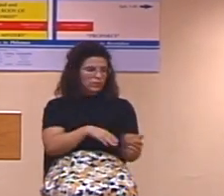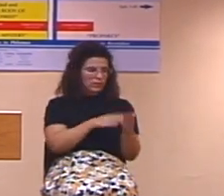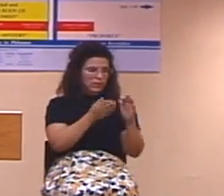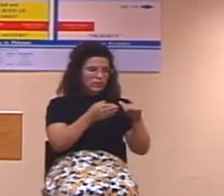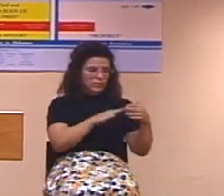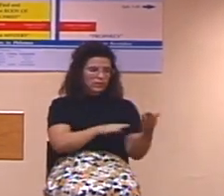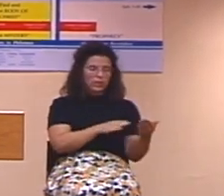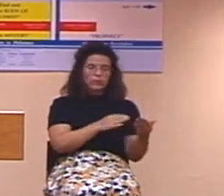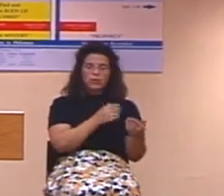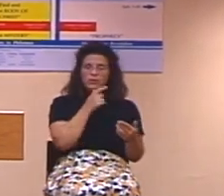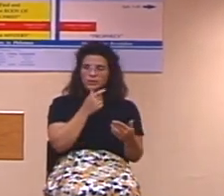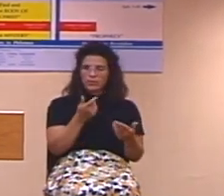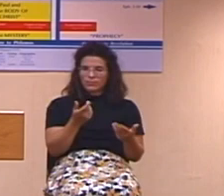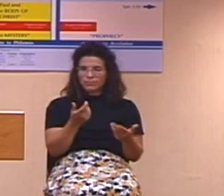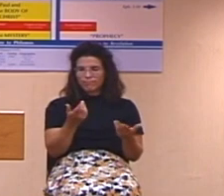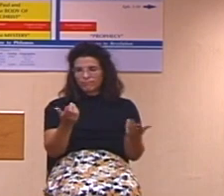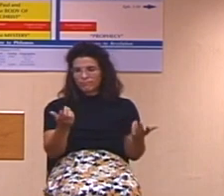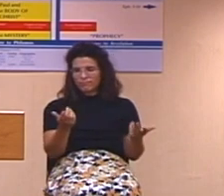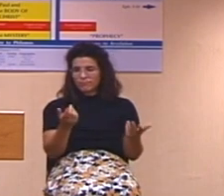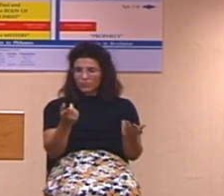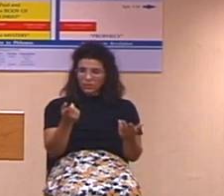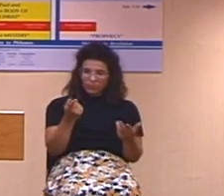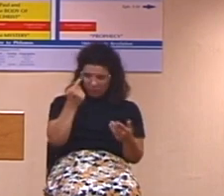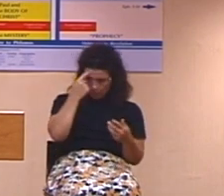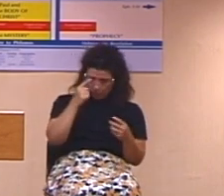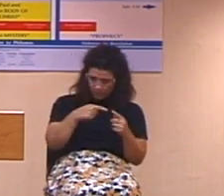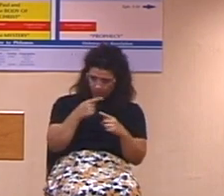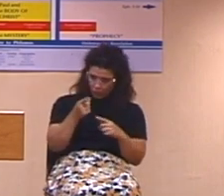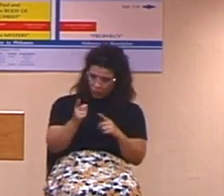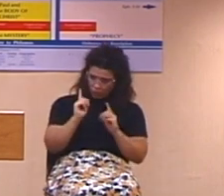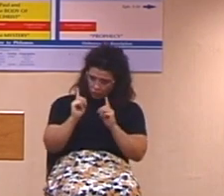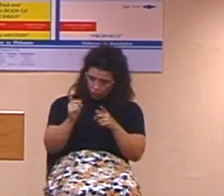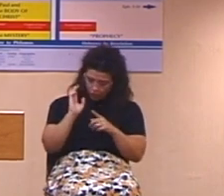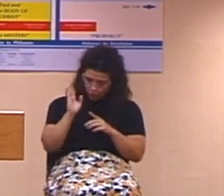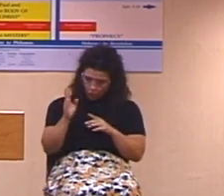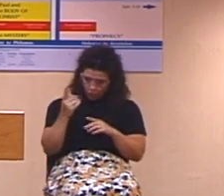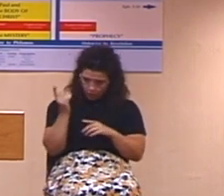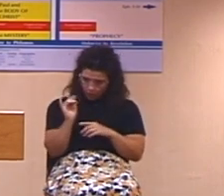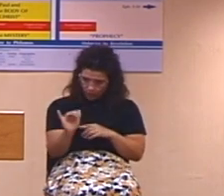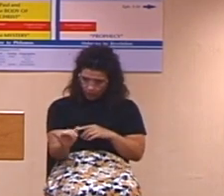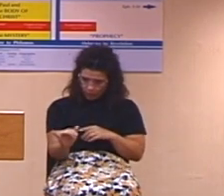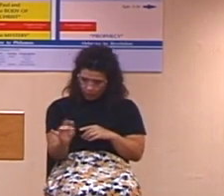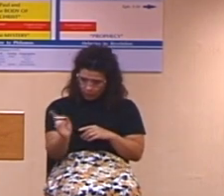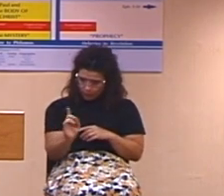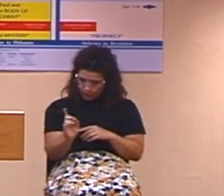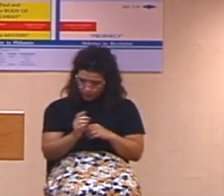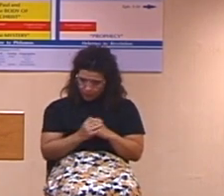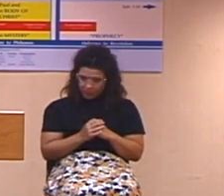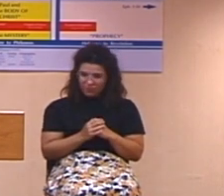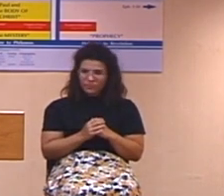death of a loved one and say, hey, you know, have you ever thought about where you're going to spend eternity?